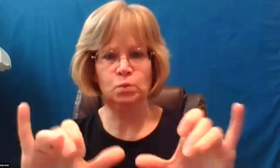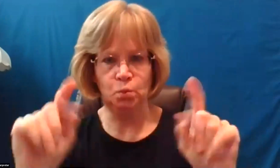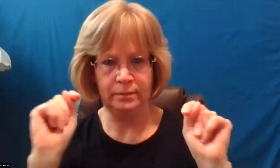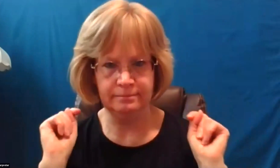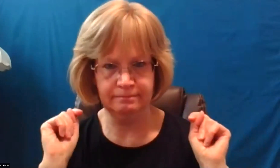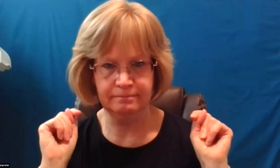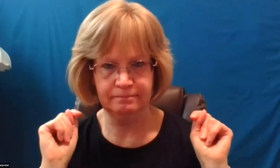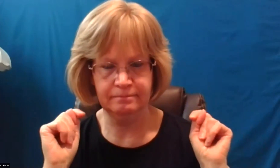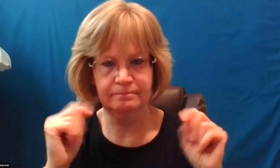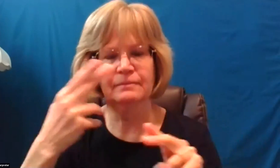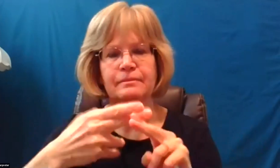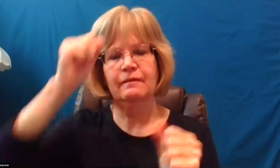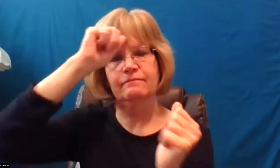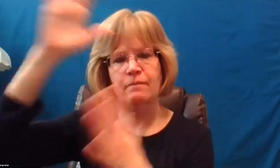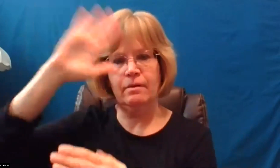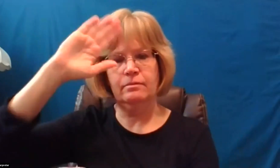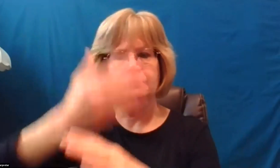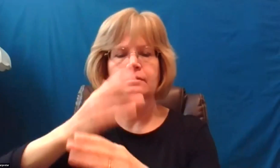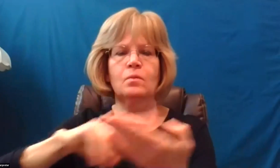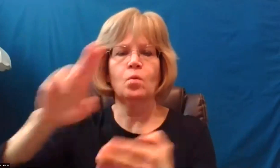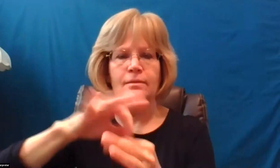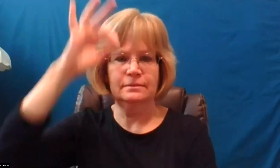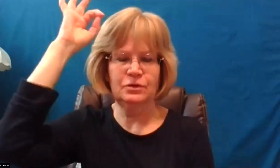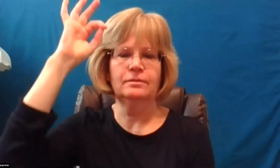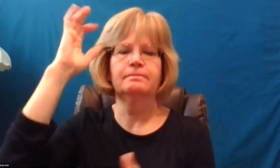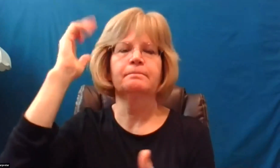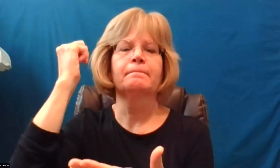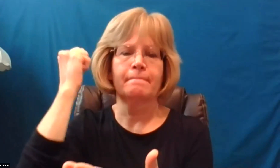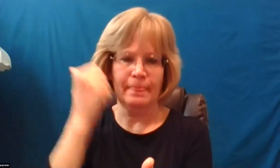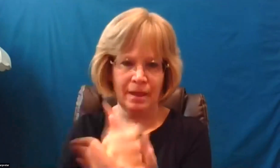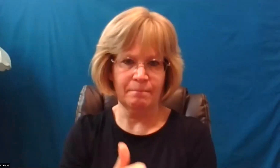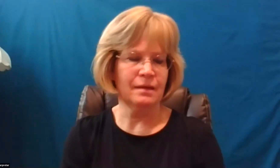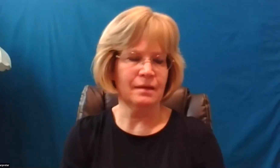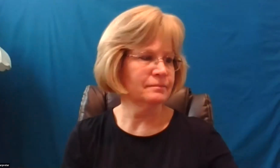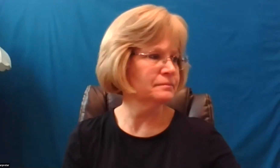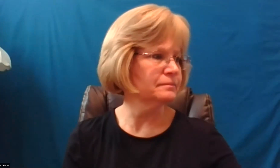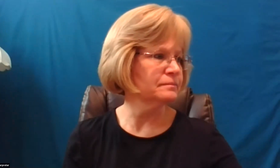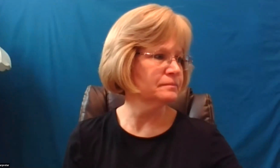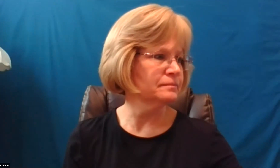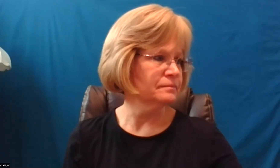In the name of the Father, and the Son, and the Holy Spirit. Amen.